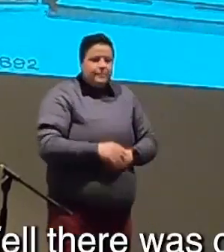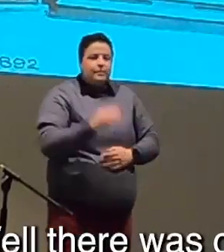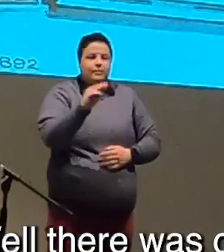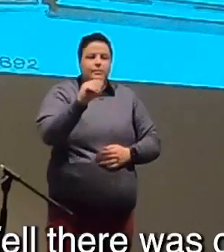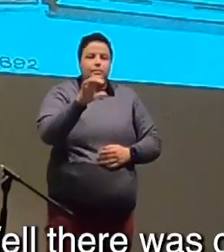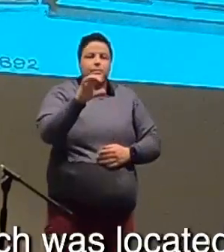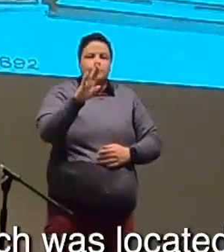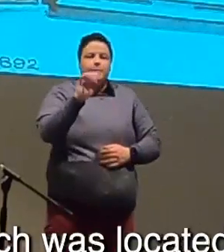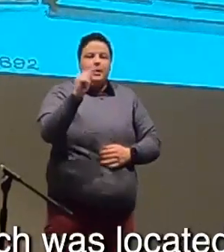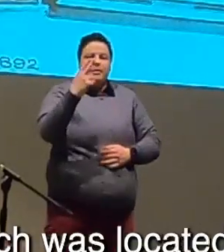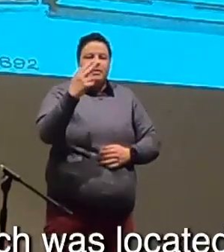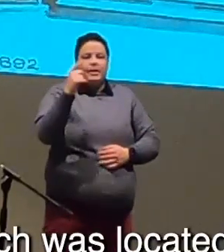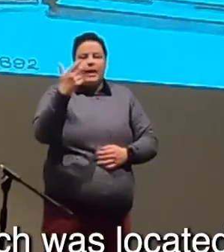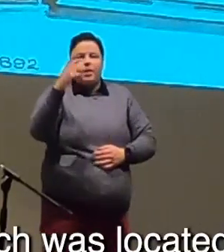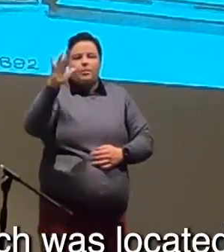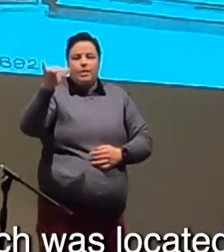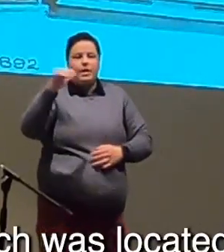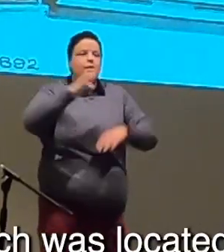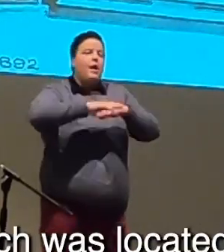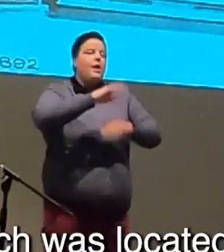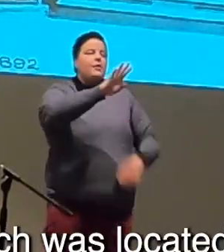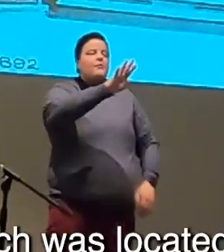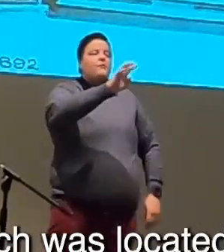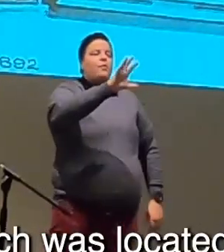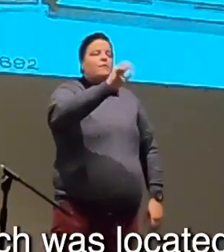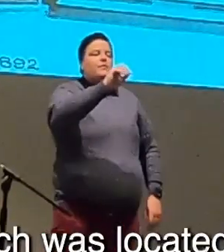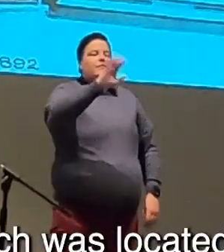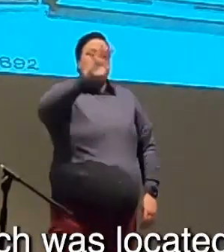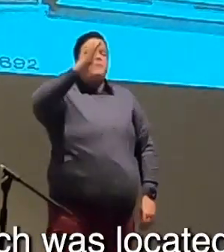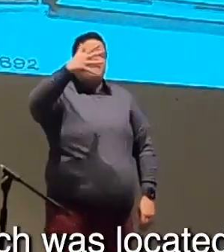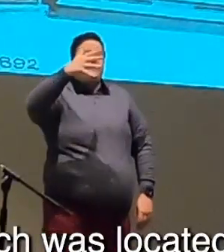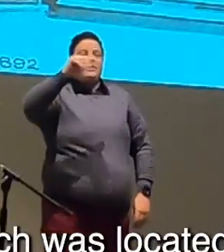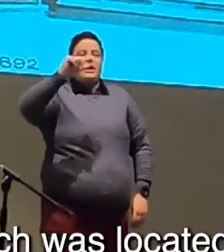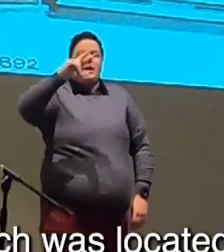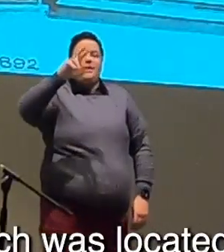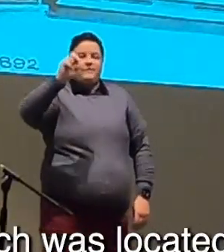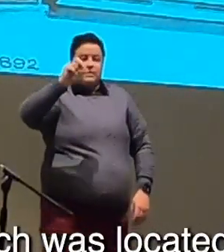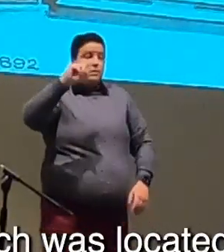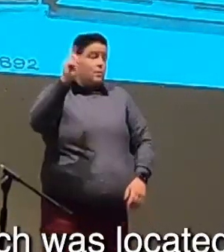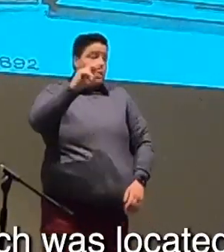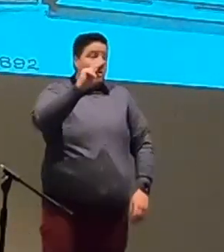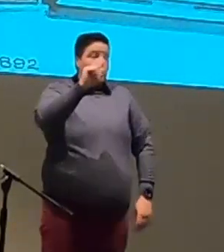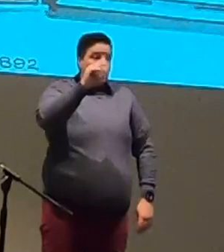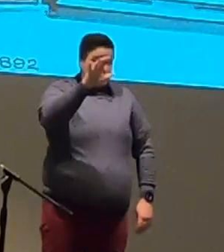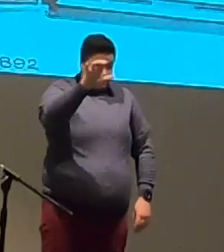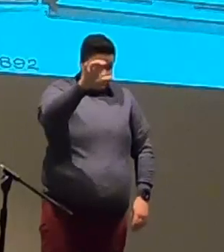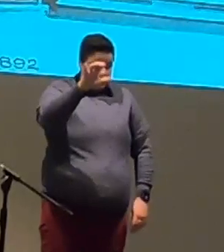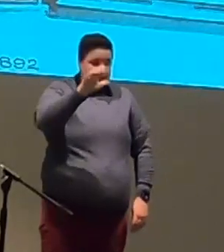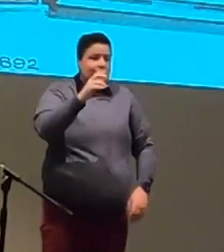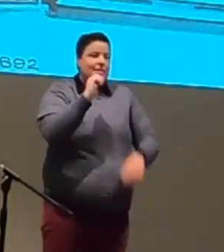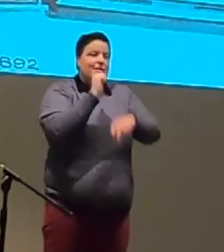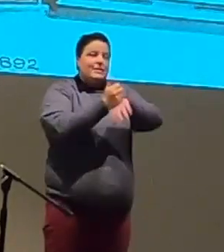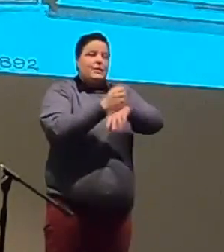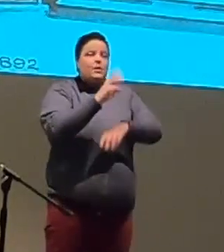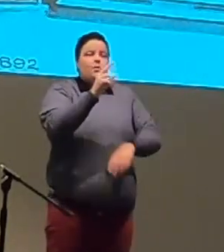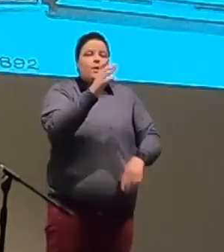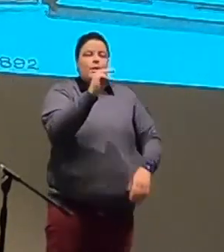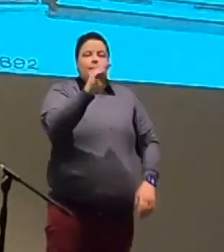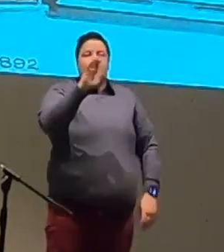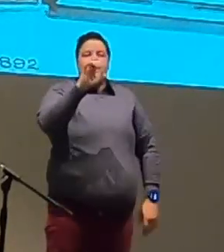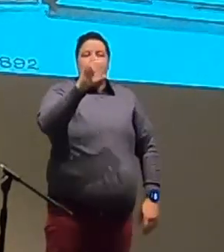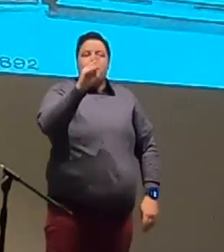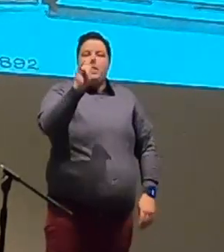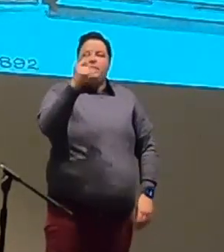Macbeth Gallery, which was located on 450 Fifth Avenue in New York City. It was founded by William Macbeth